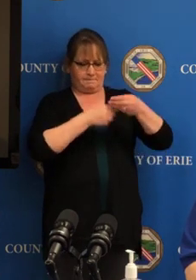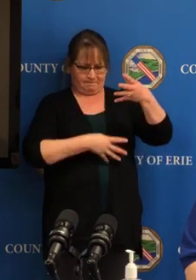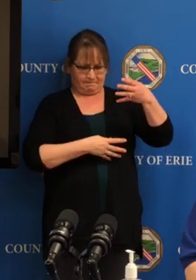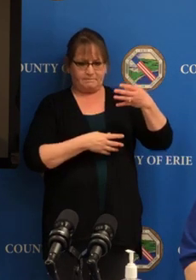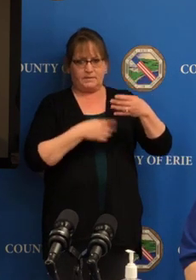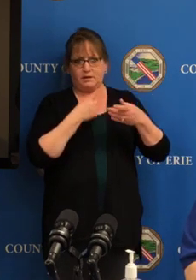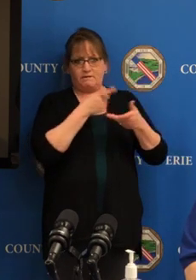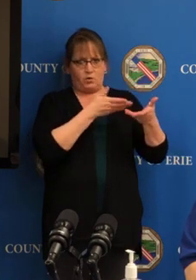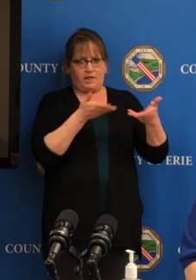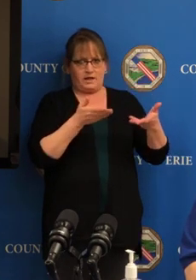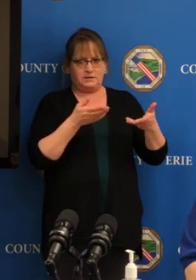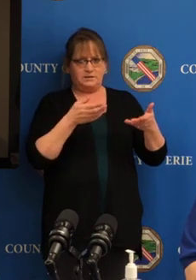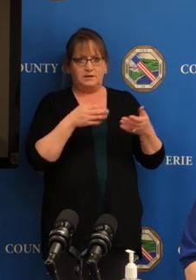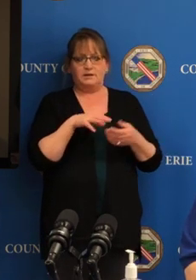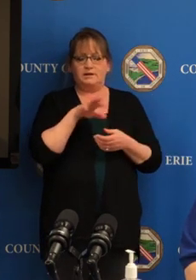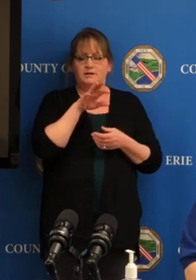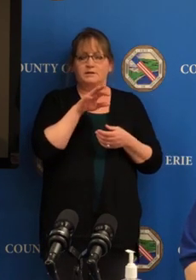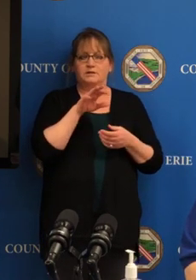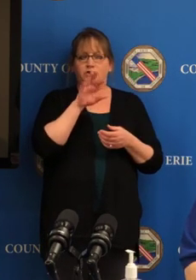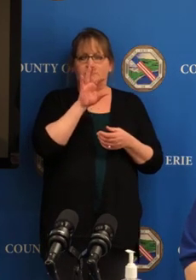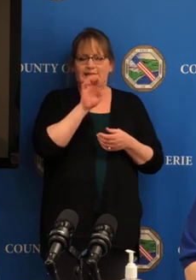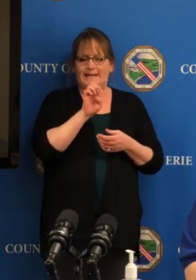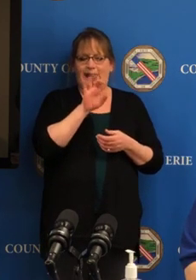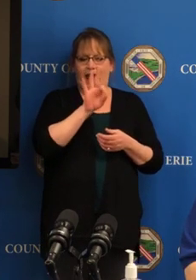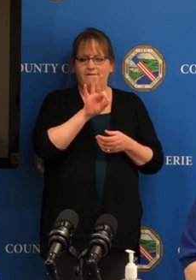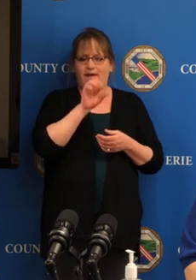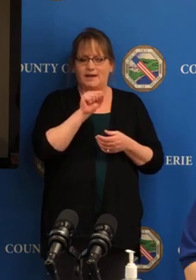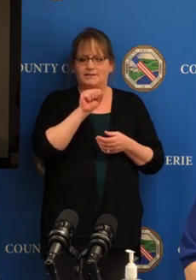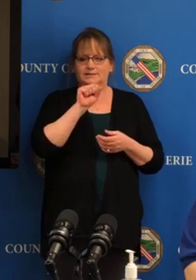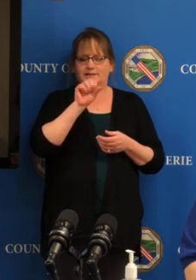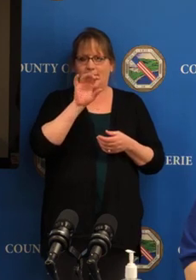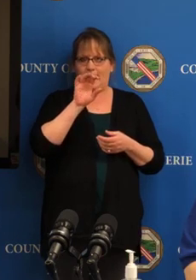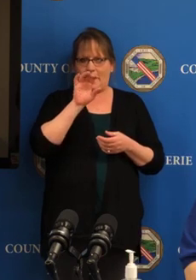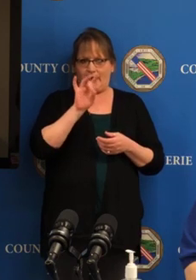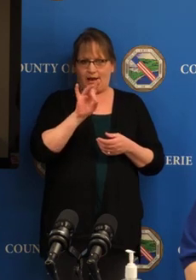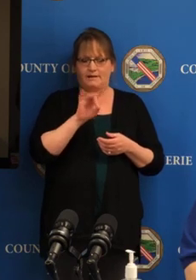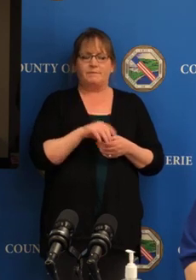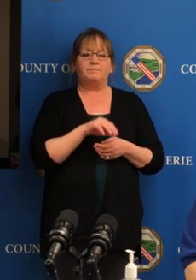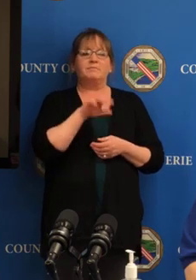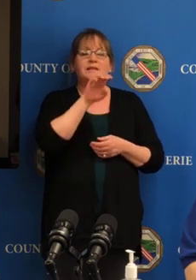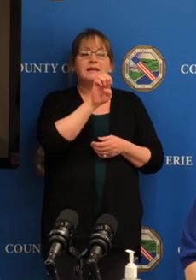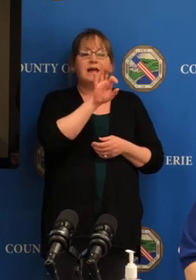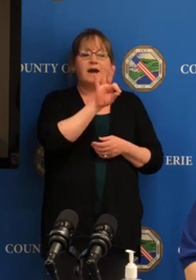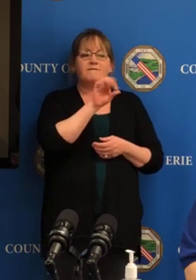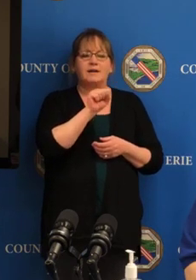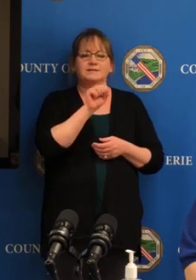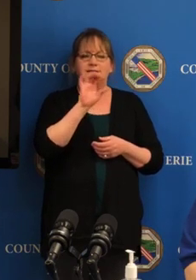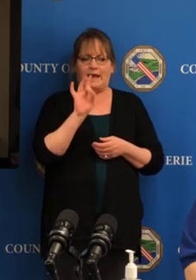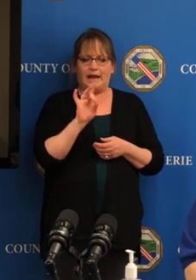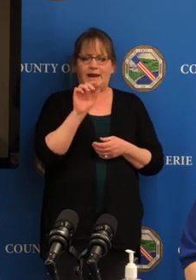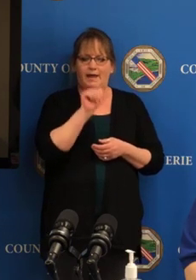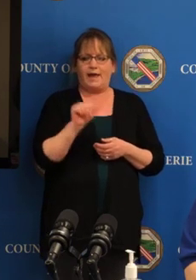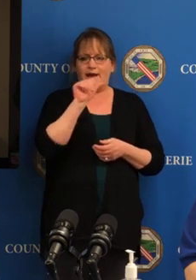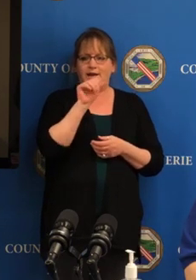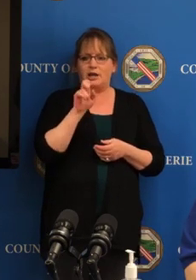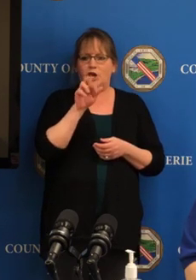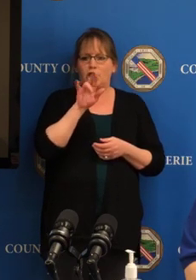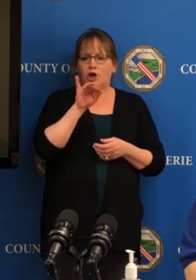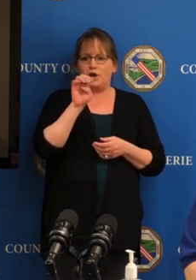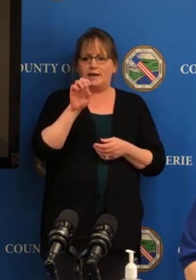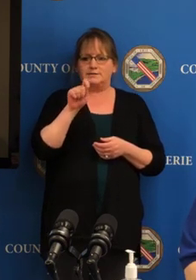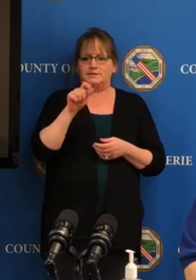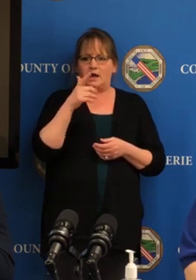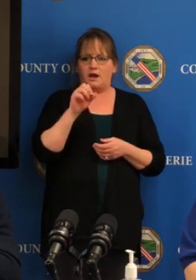need to the EFS8 at erie.gov. That's EFS8 at erie.gov, or they can